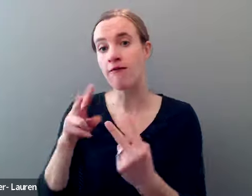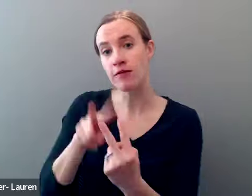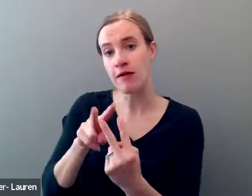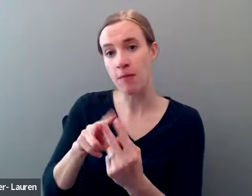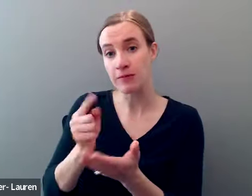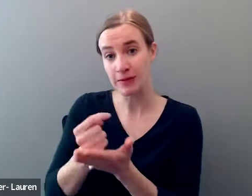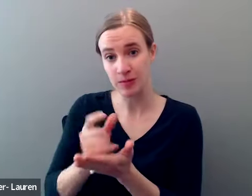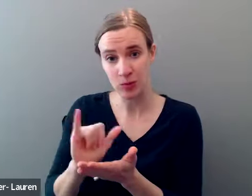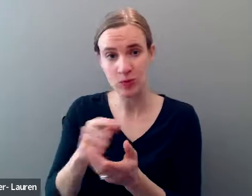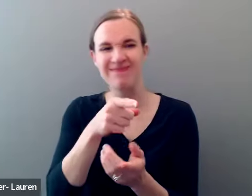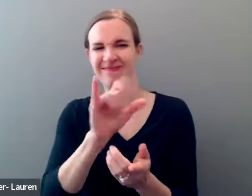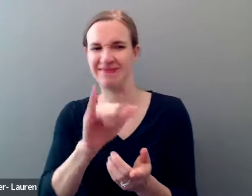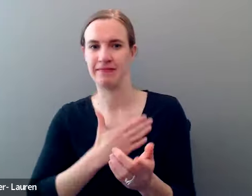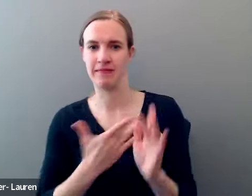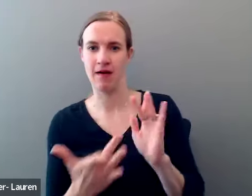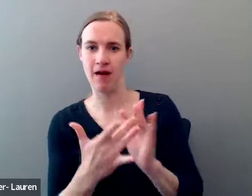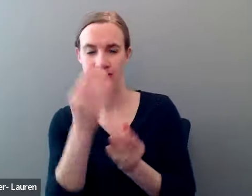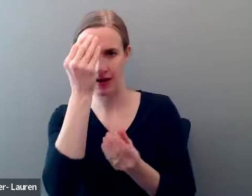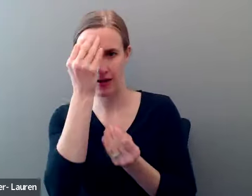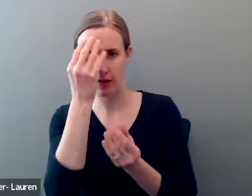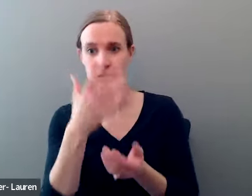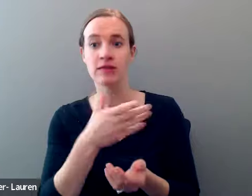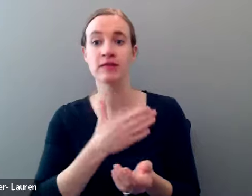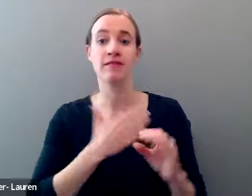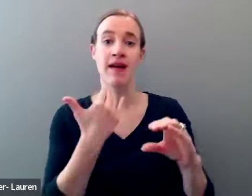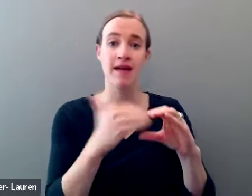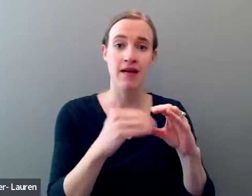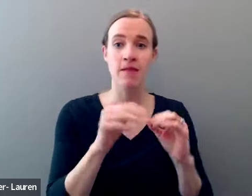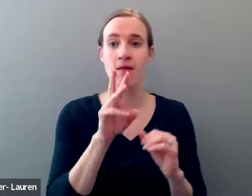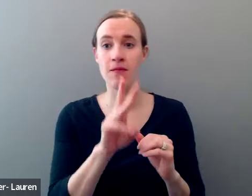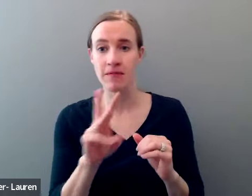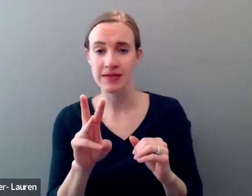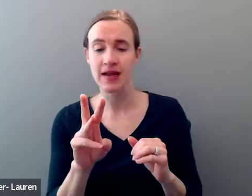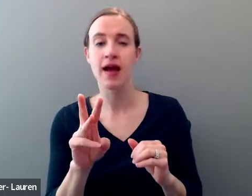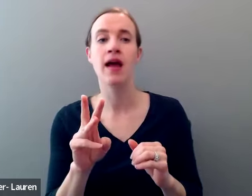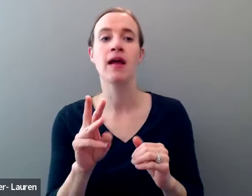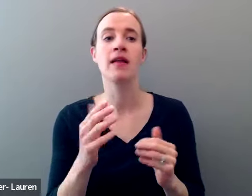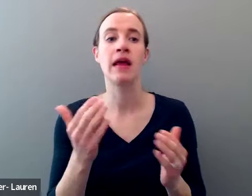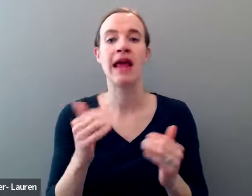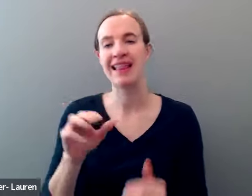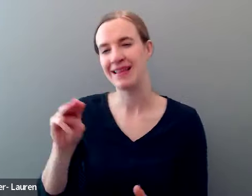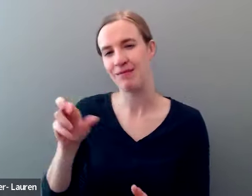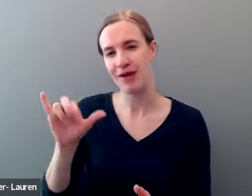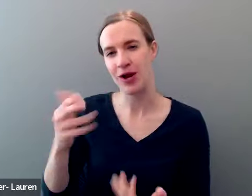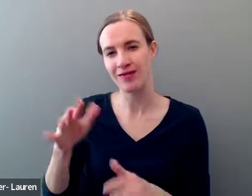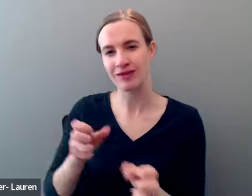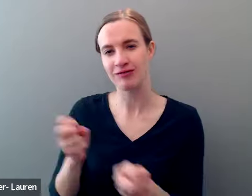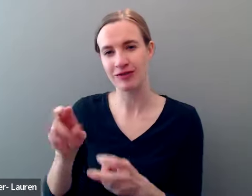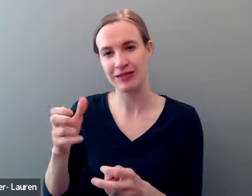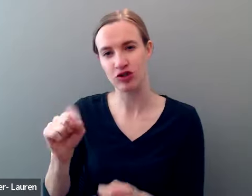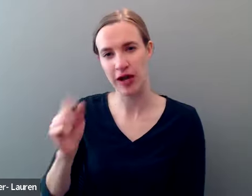contact information, email, website, and then the trauma. Mary put it in the chat earlier.